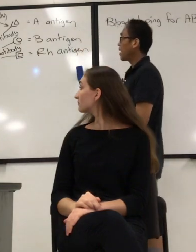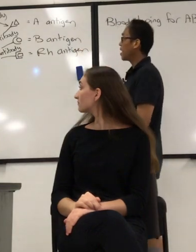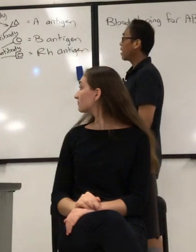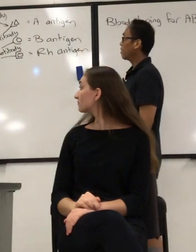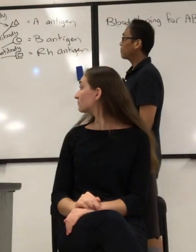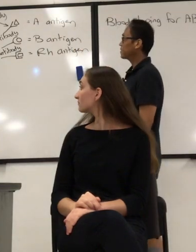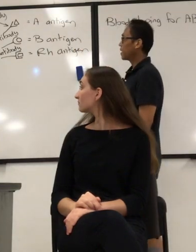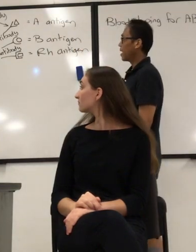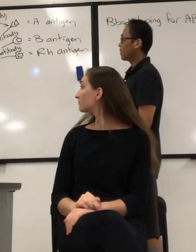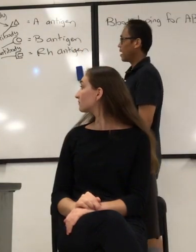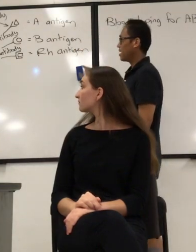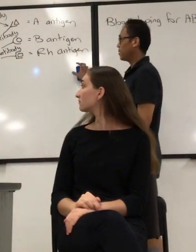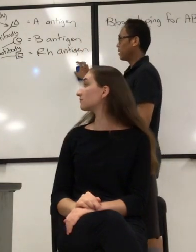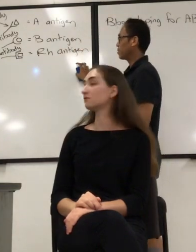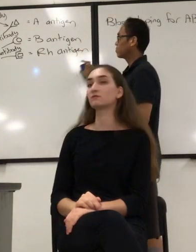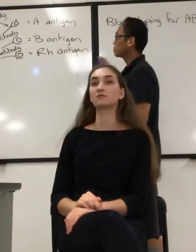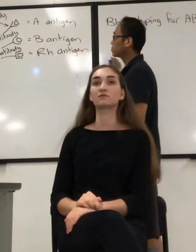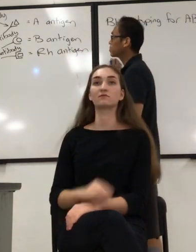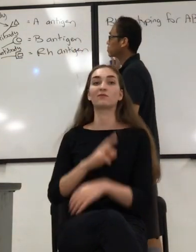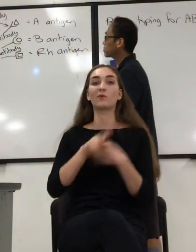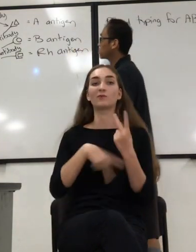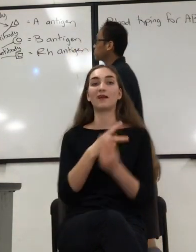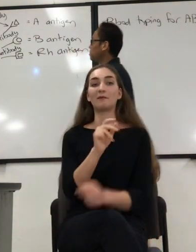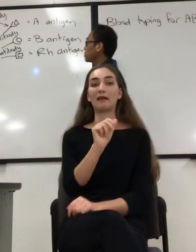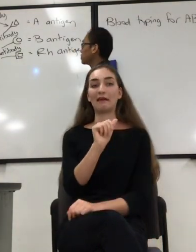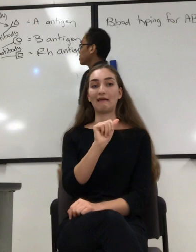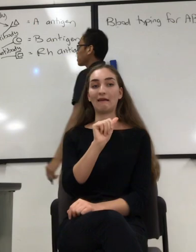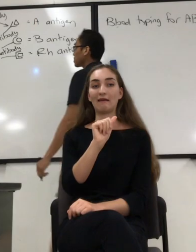Okay, you could have type AB.